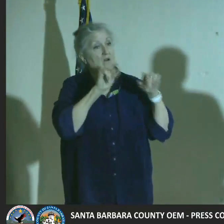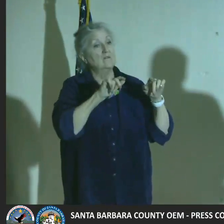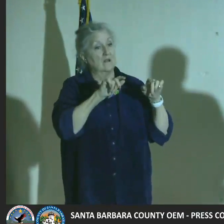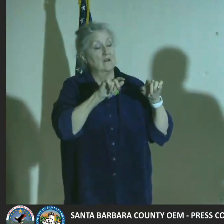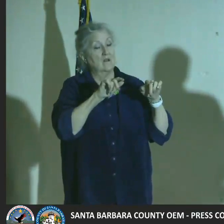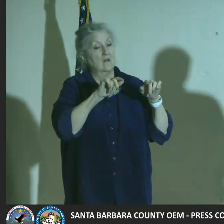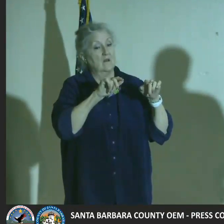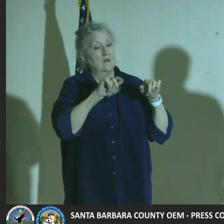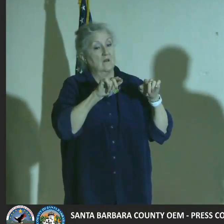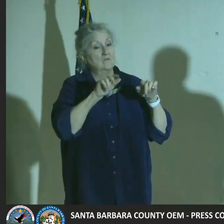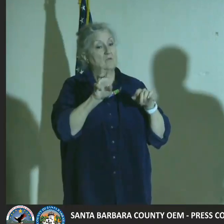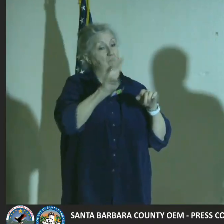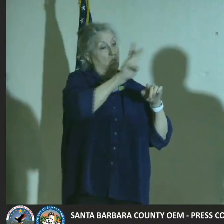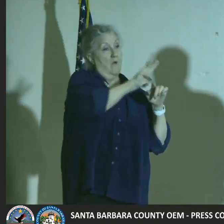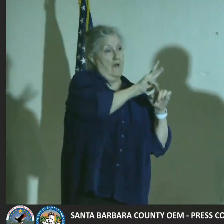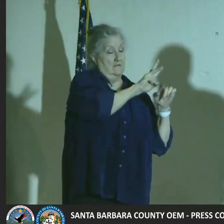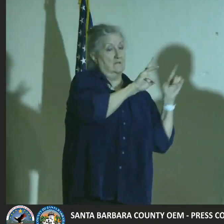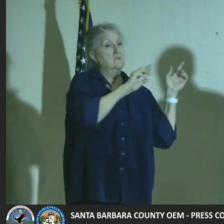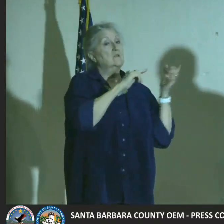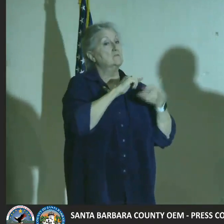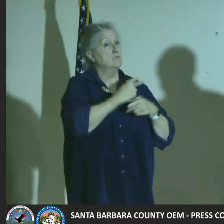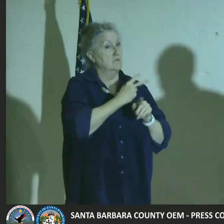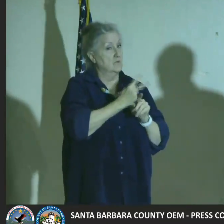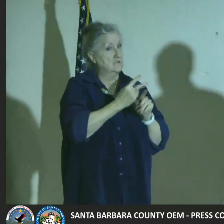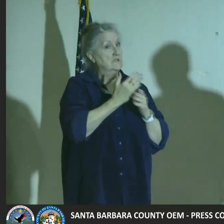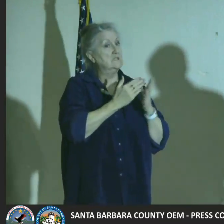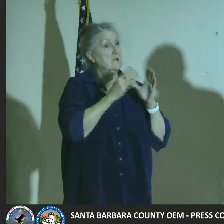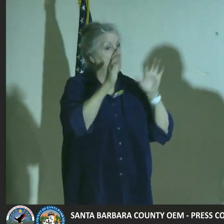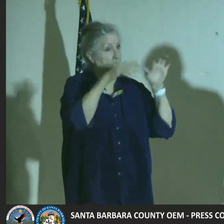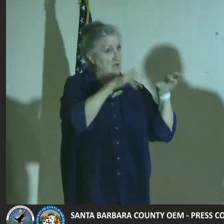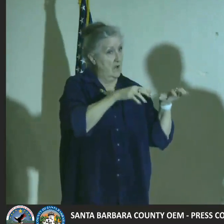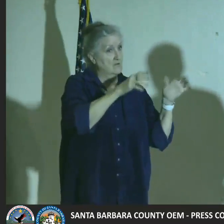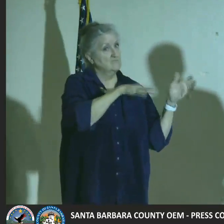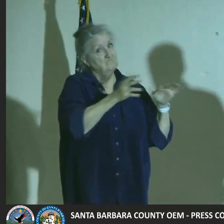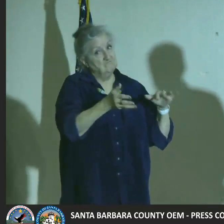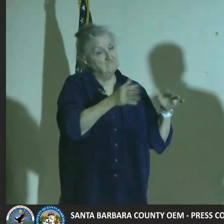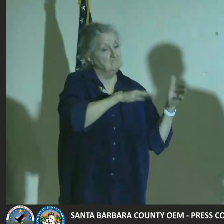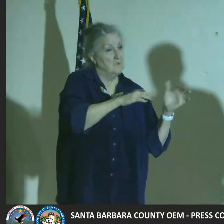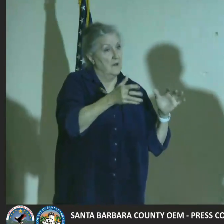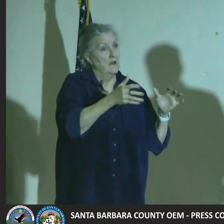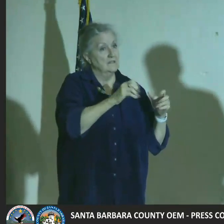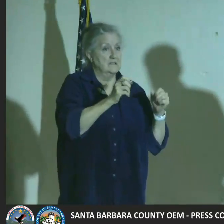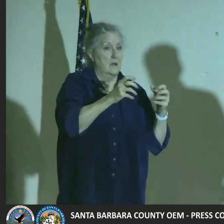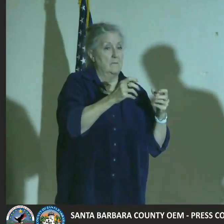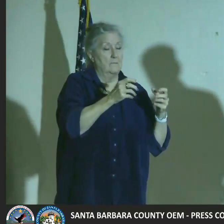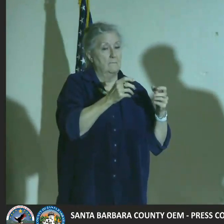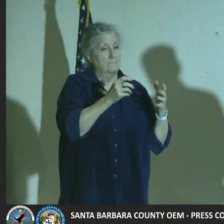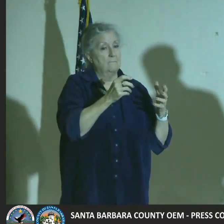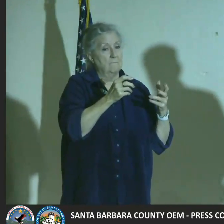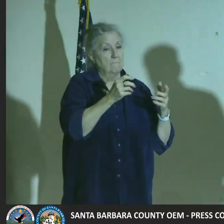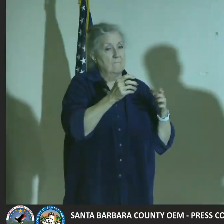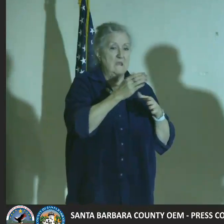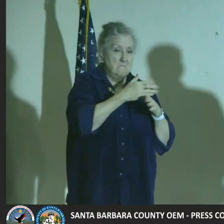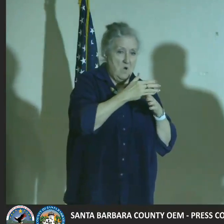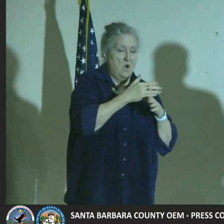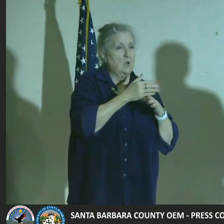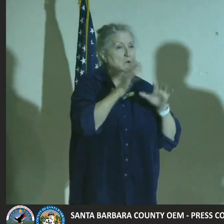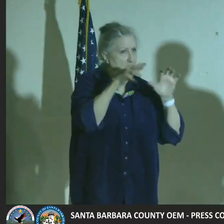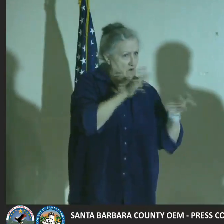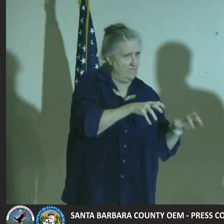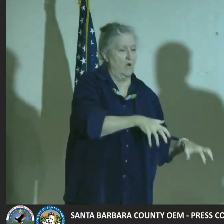to our west that is producing some showers, occasionally some brief moderate